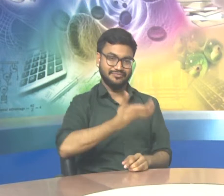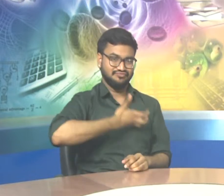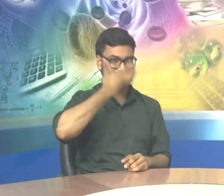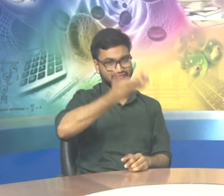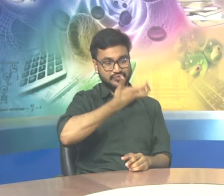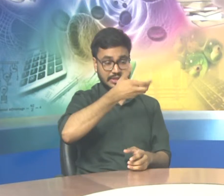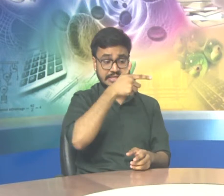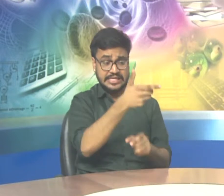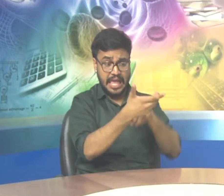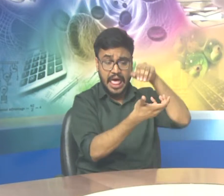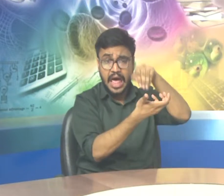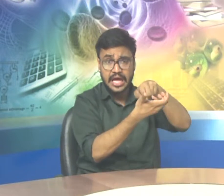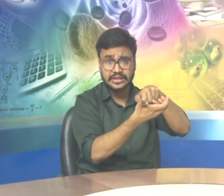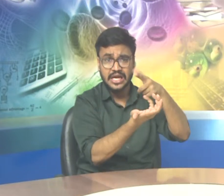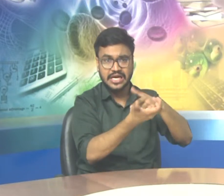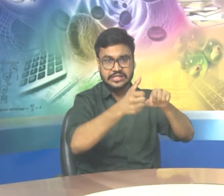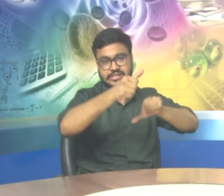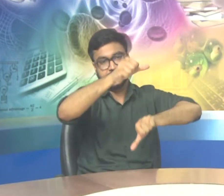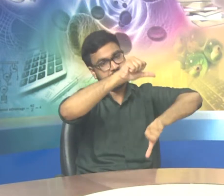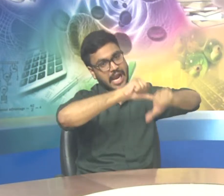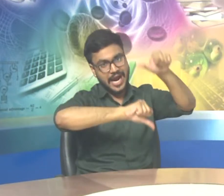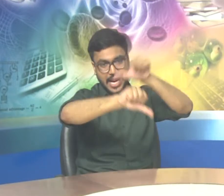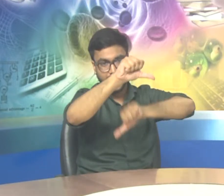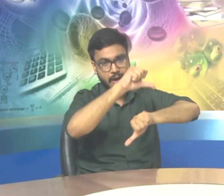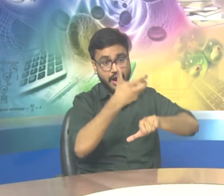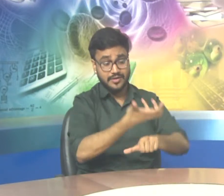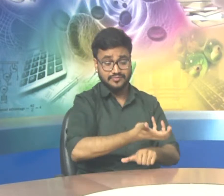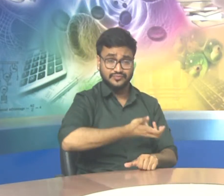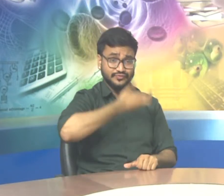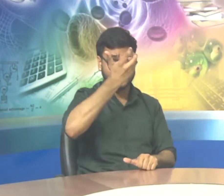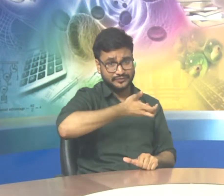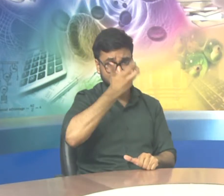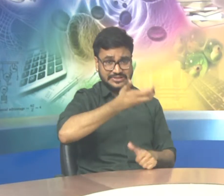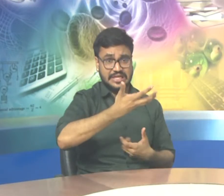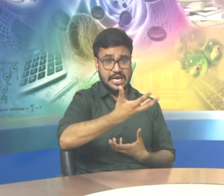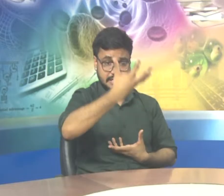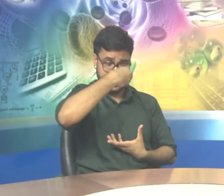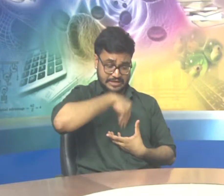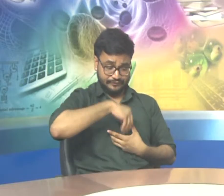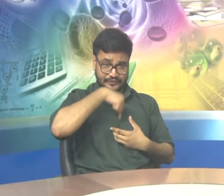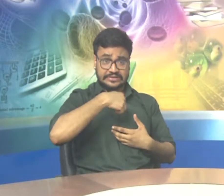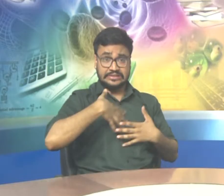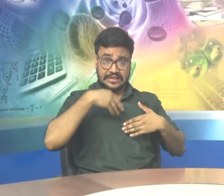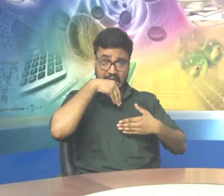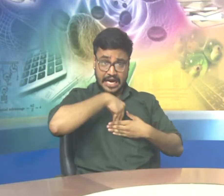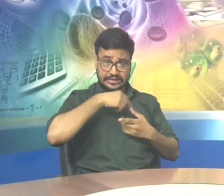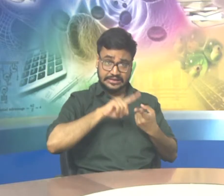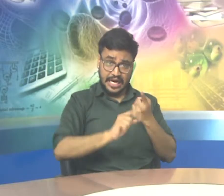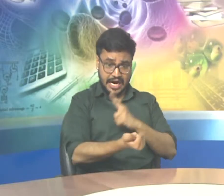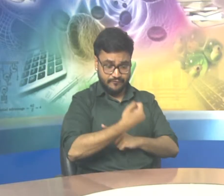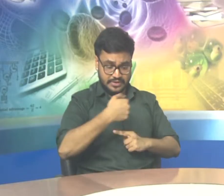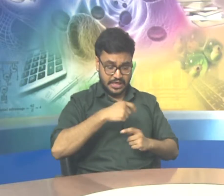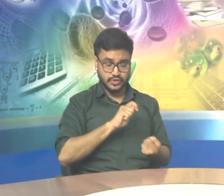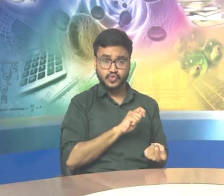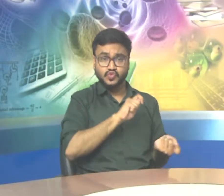it means the change of energy form, like chemical energy to mechanical,